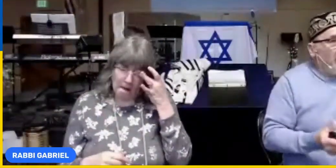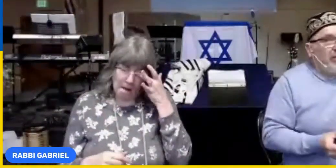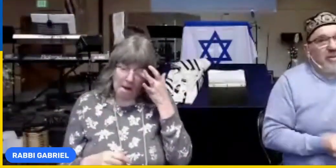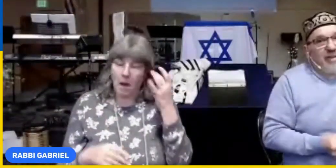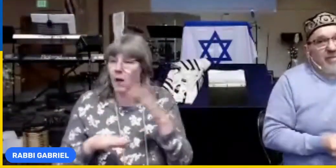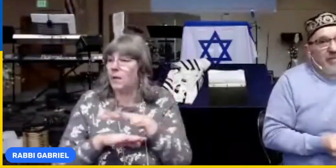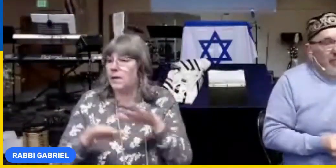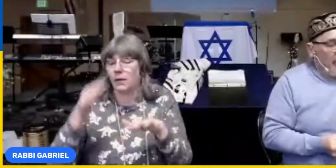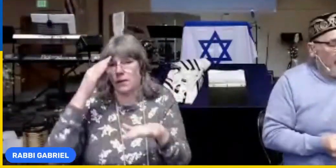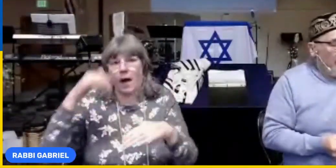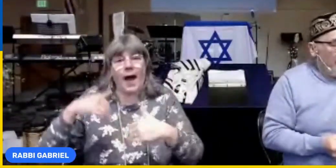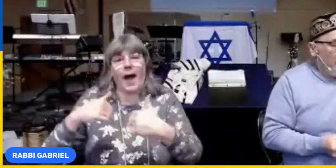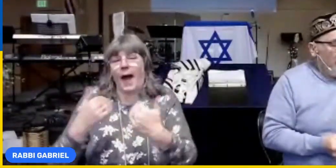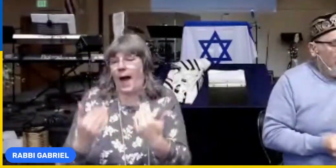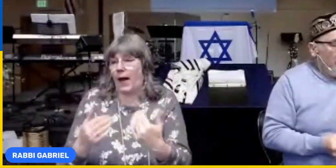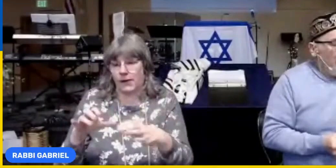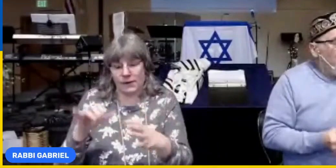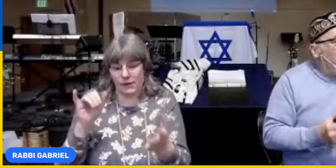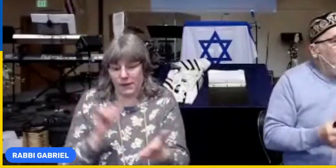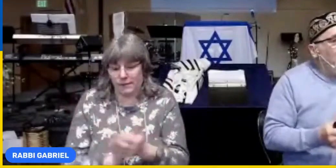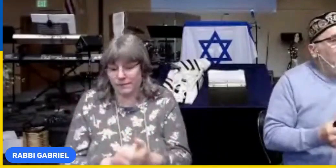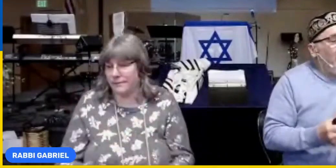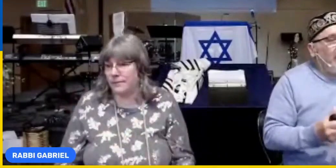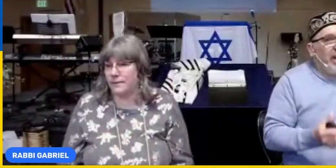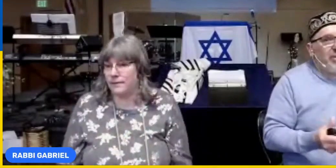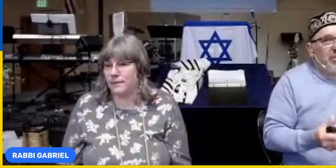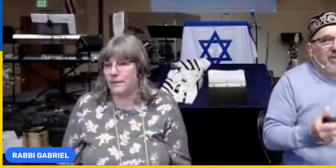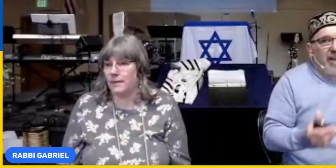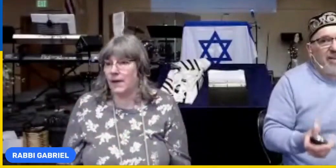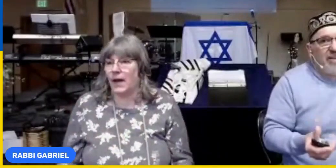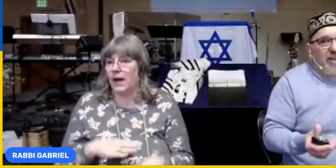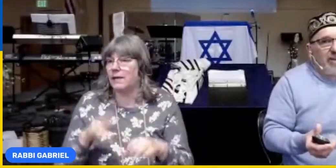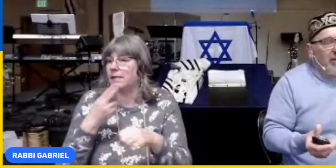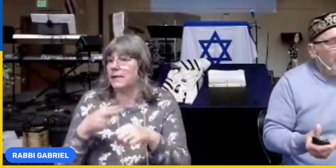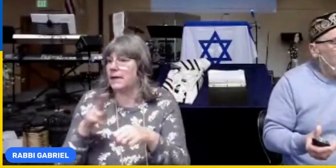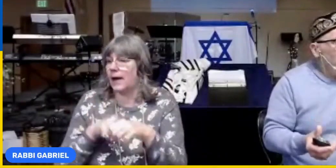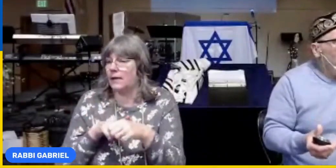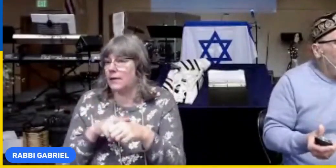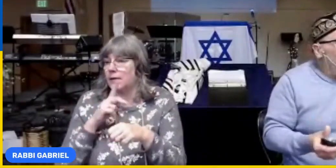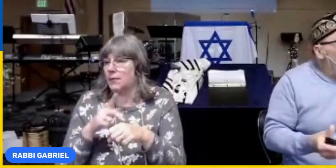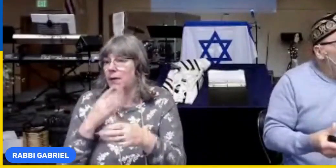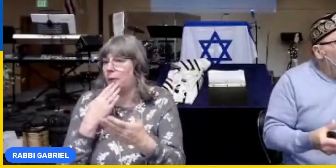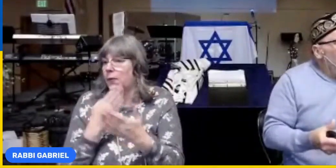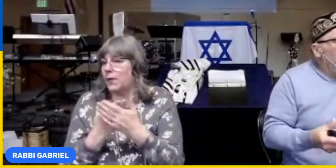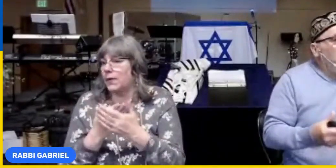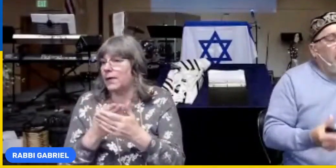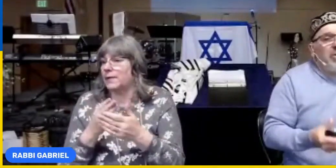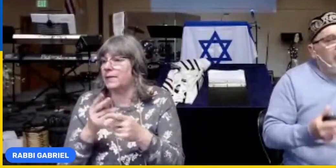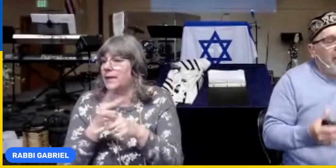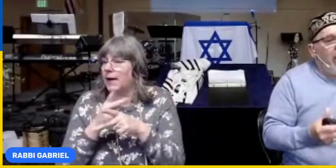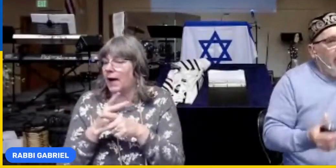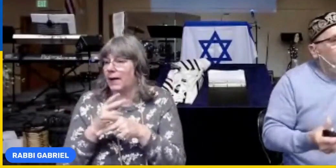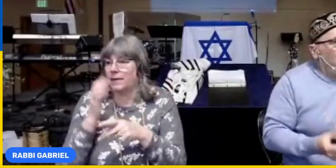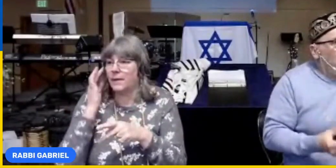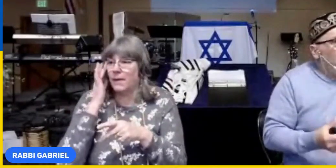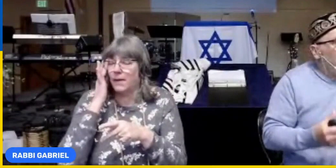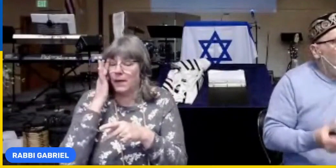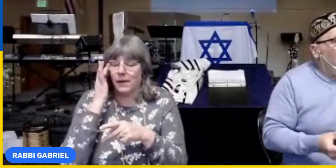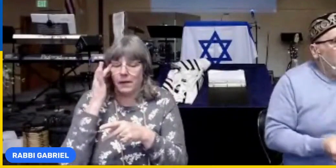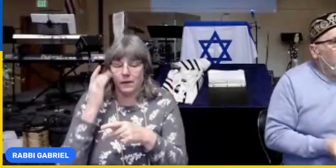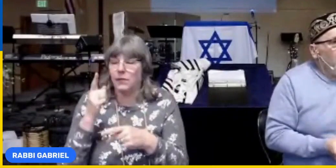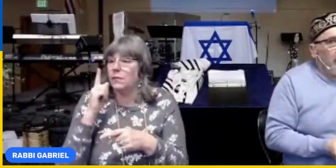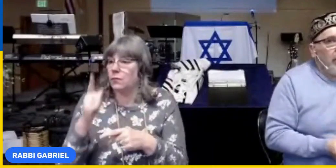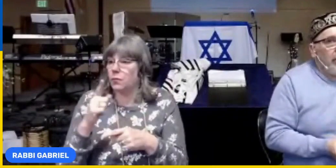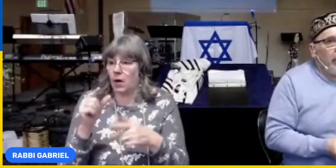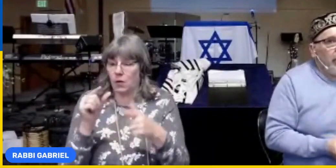We don't know how to do it. It is not our natural tendency. You know, there's a word you never have to teach